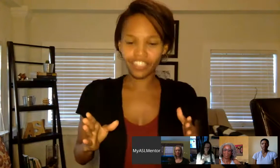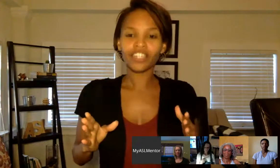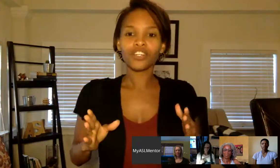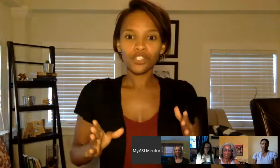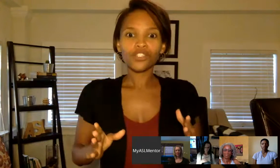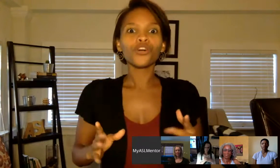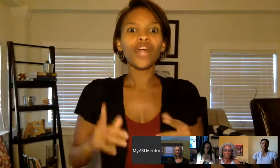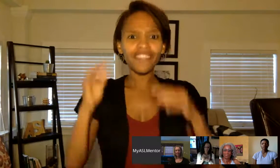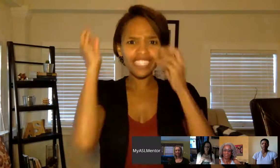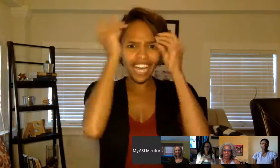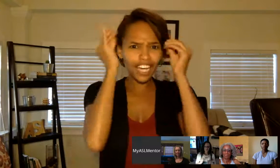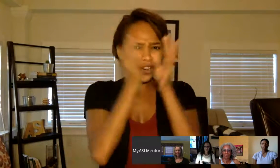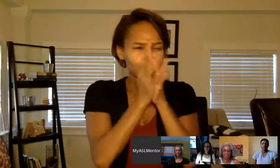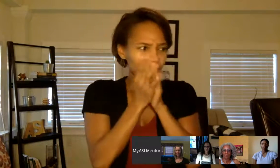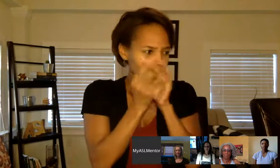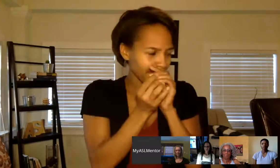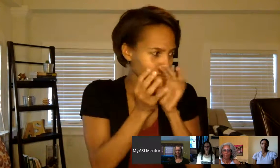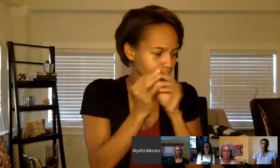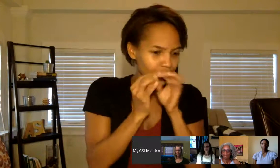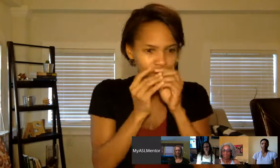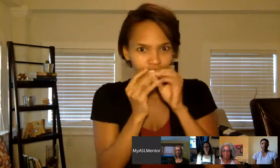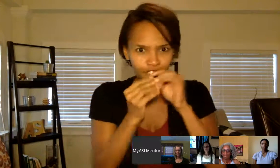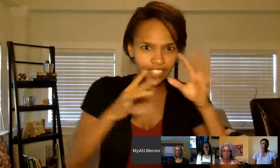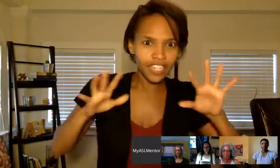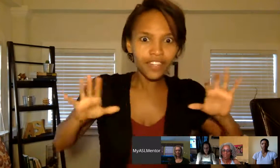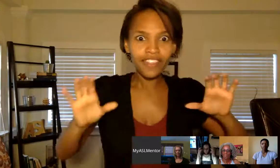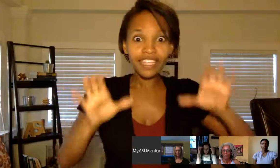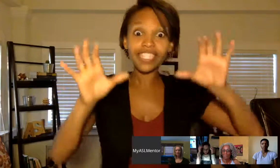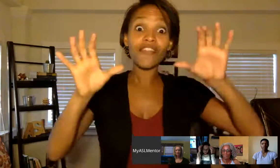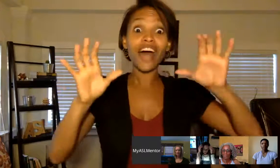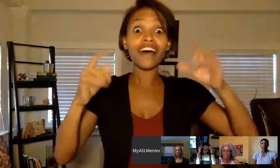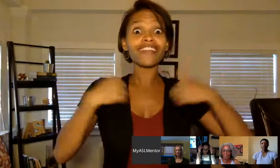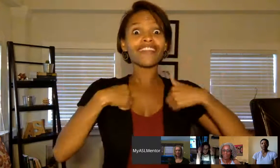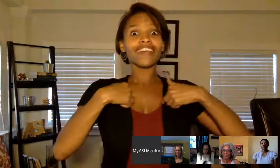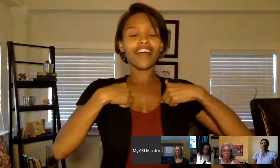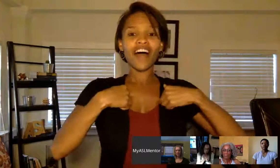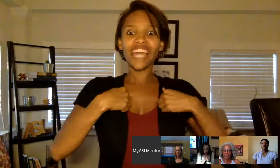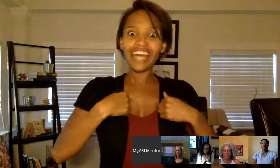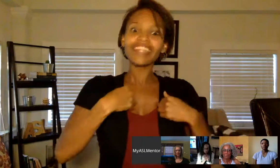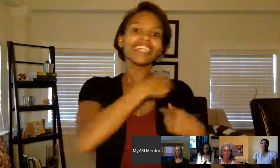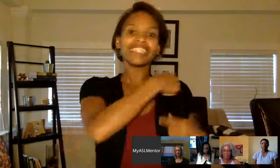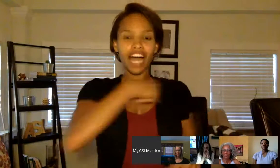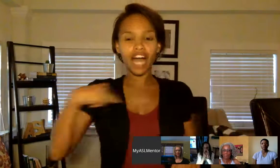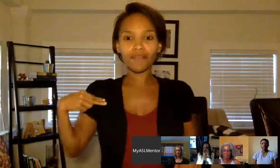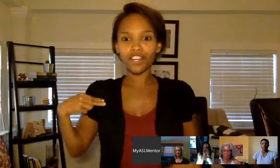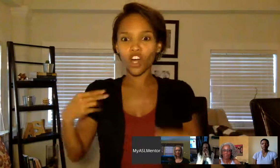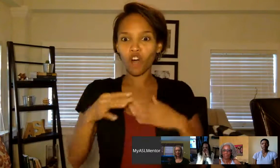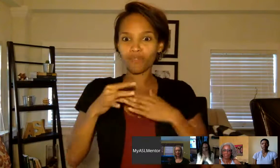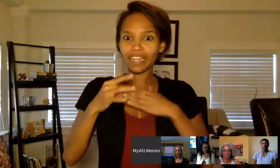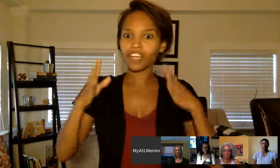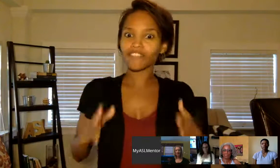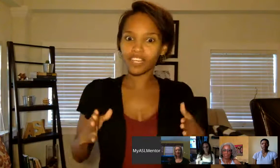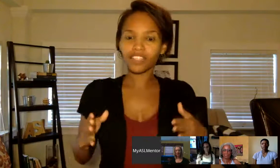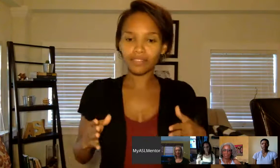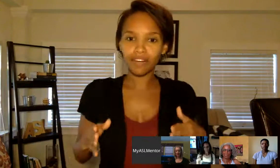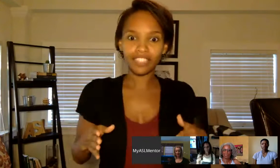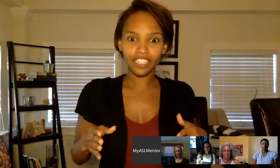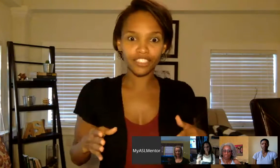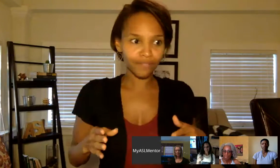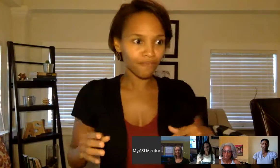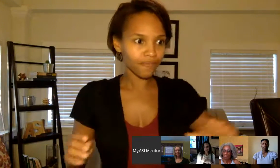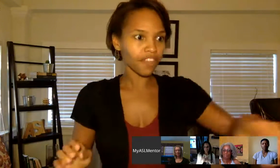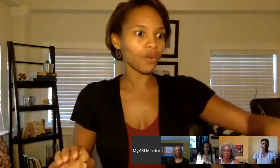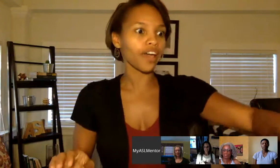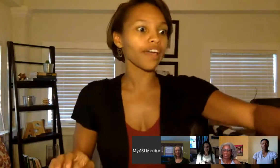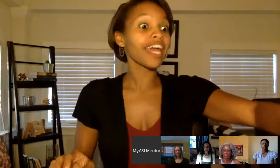Yes. So you have this guy going, oh, okay, I want to do this, and then at the end, it's I'm going to call myself a